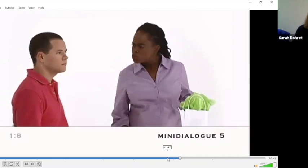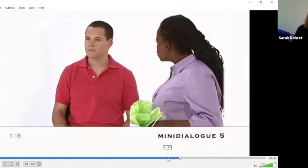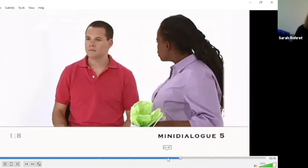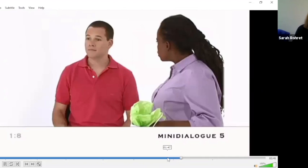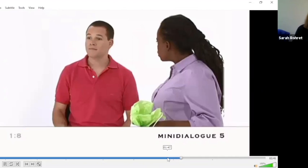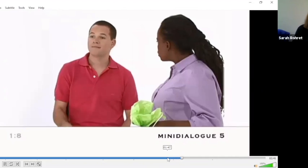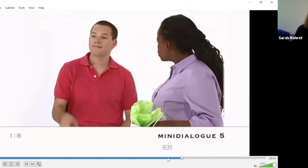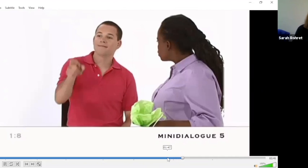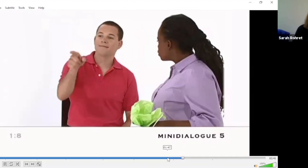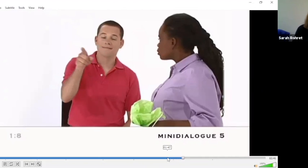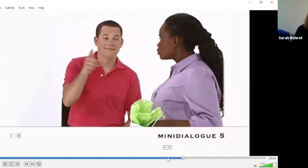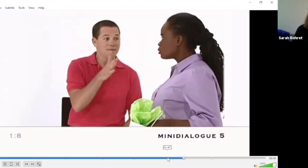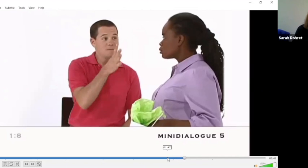Nina? Is it Nina?